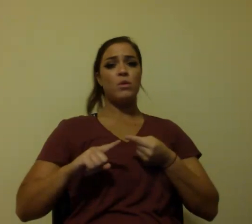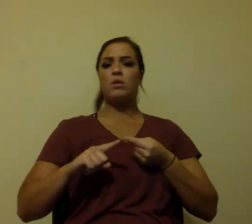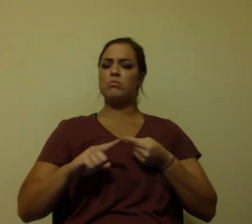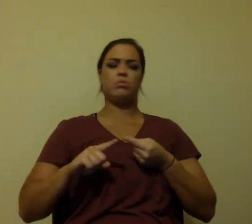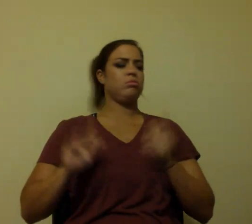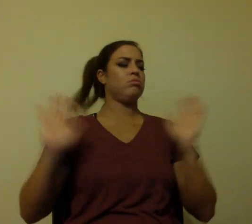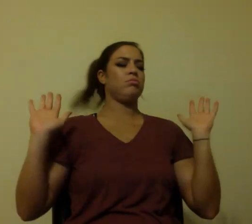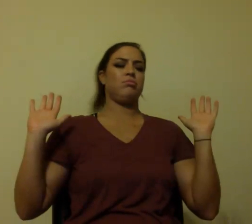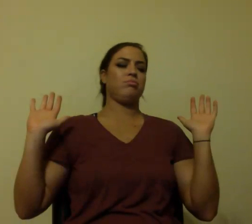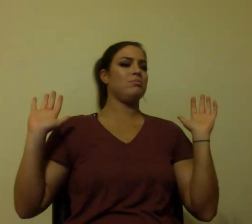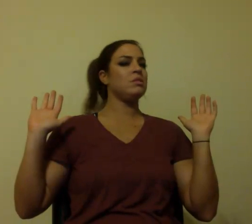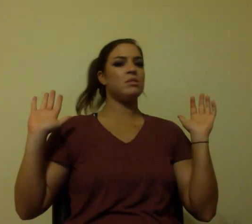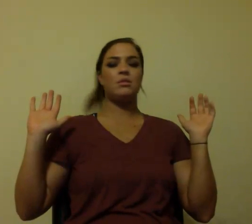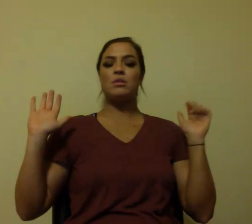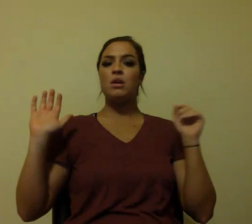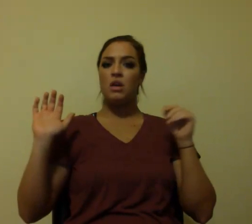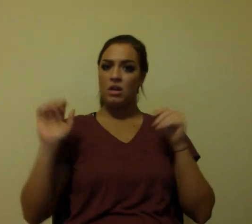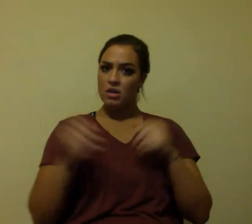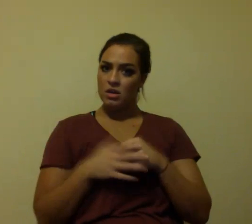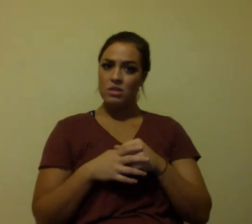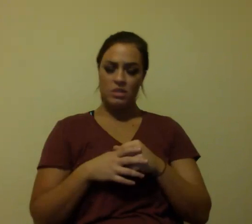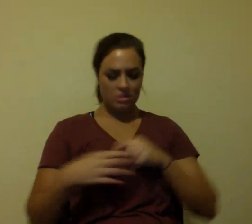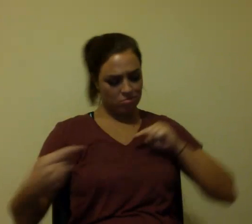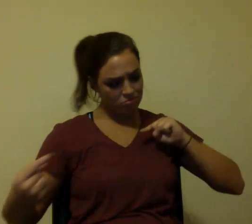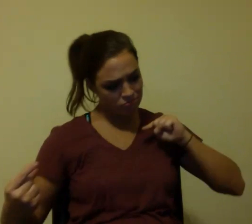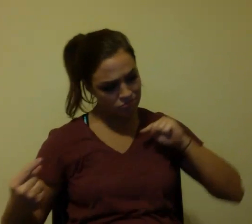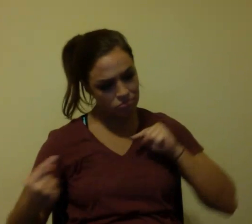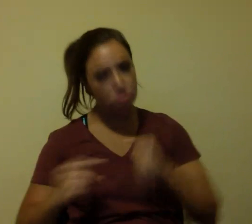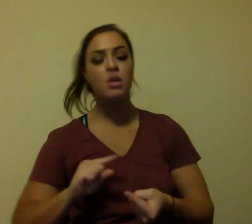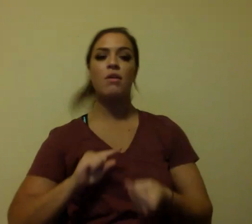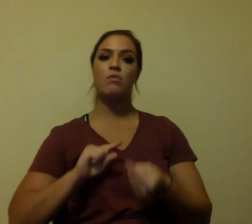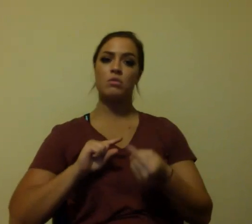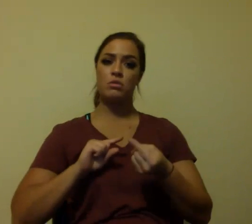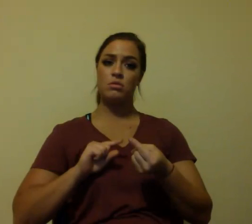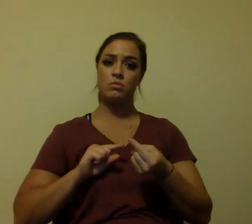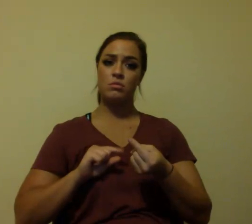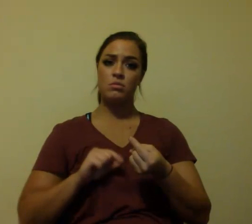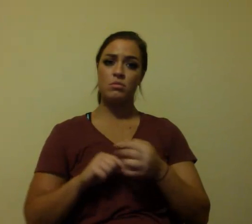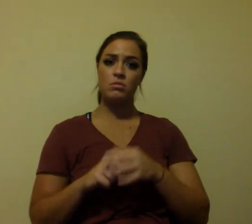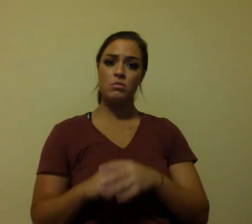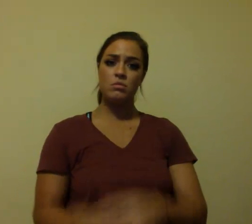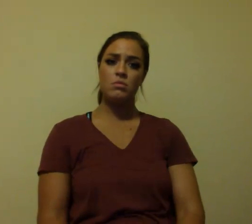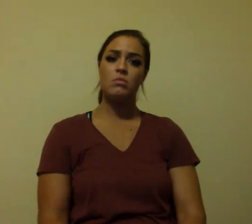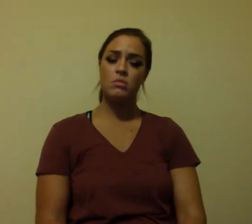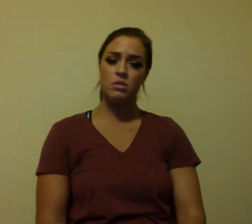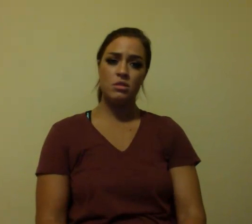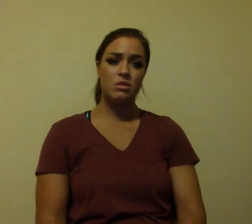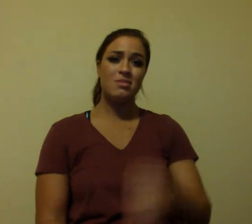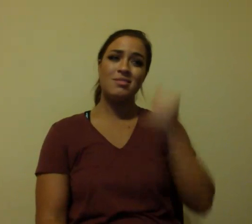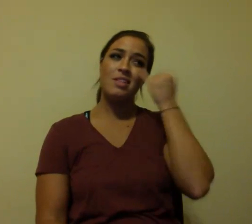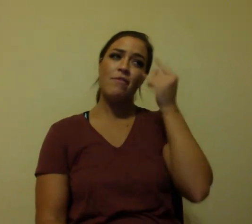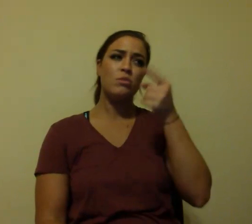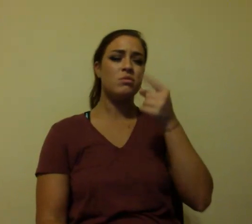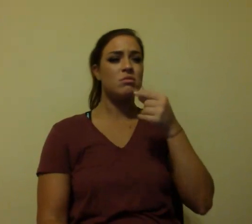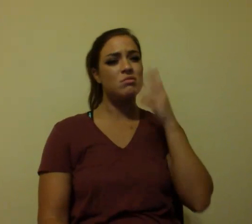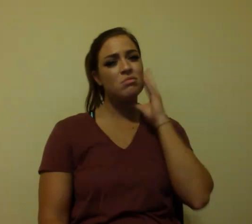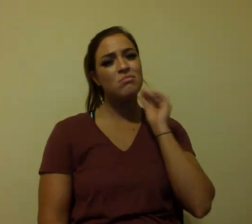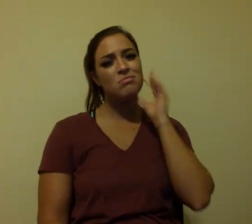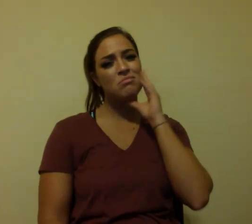realized when you're really going through tough times, good habits aren't enough. It only takes 1 or 2 small habits